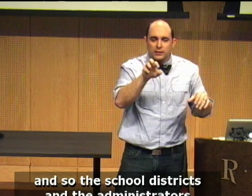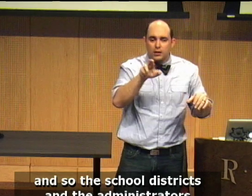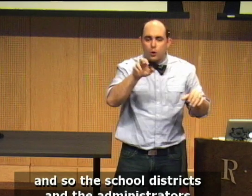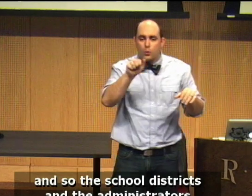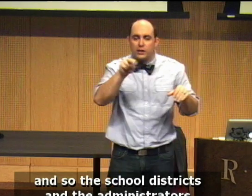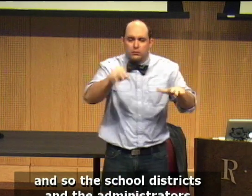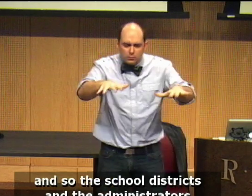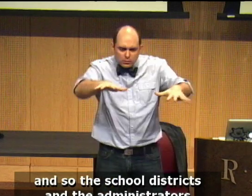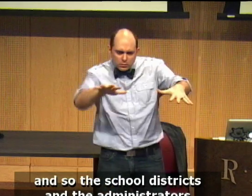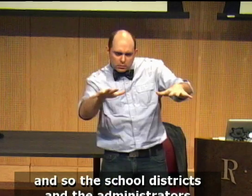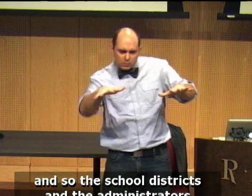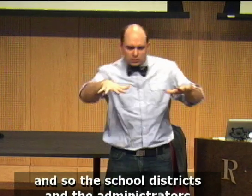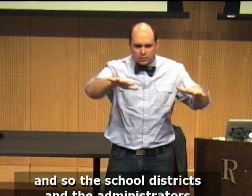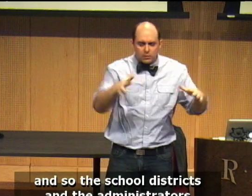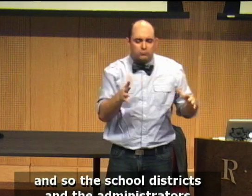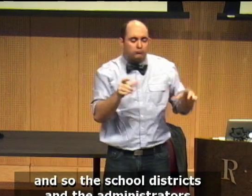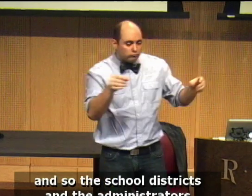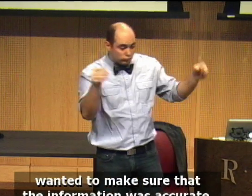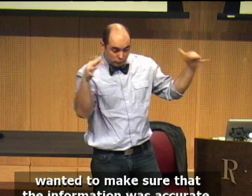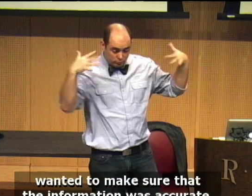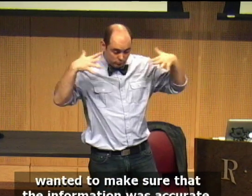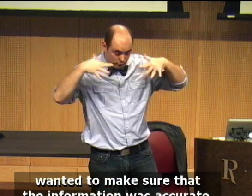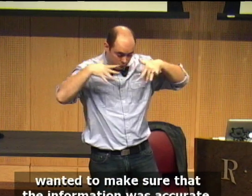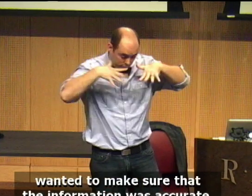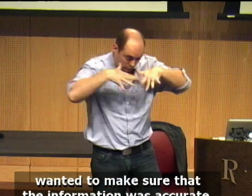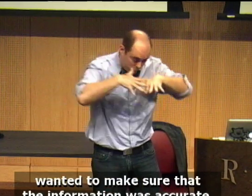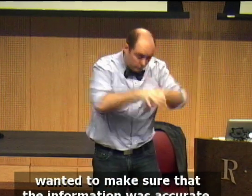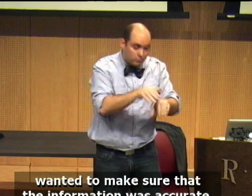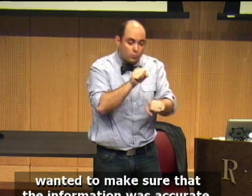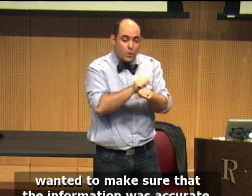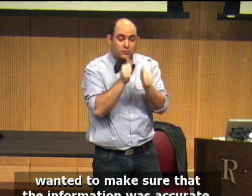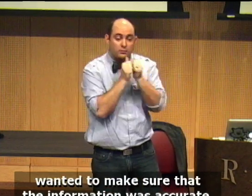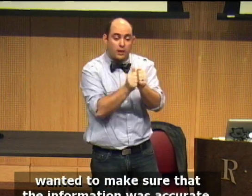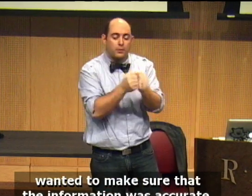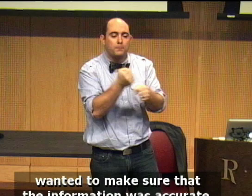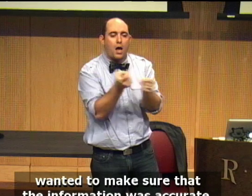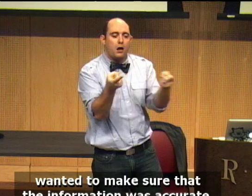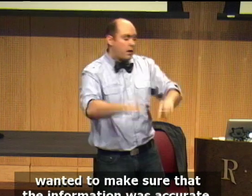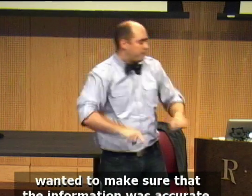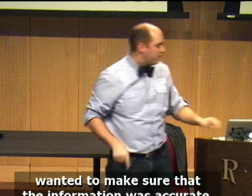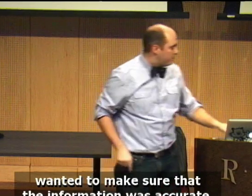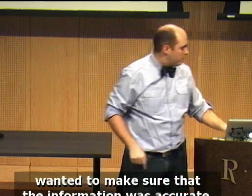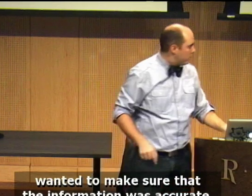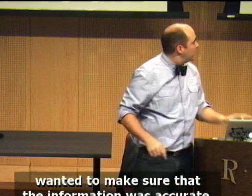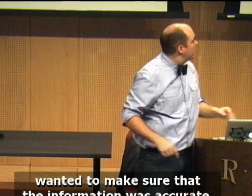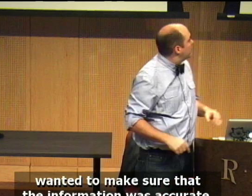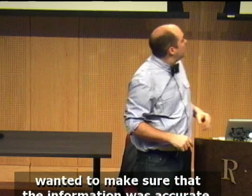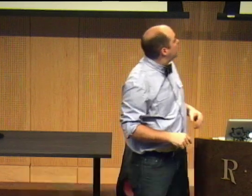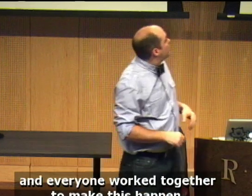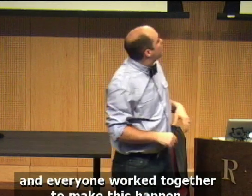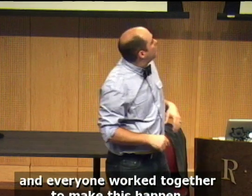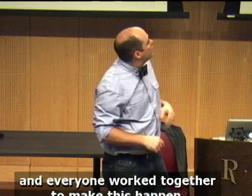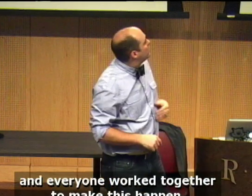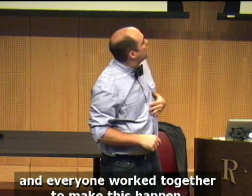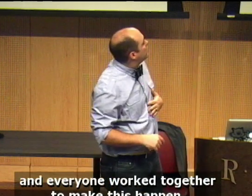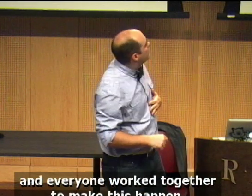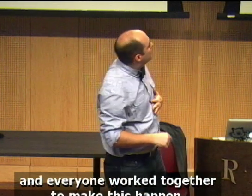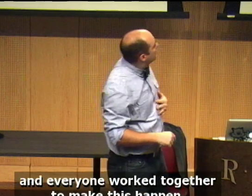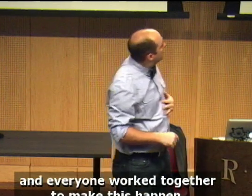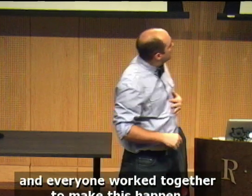the administrators wanted to make sure that the information was accurate, and everyone worked together to make this